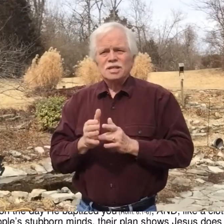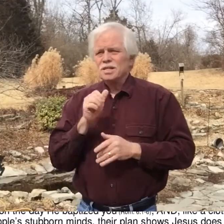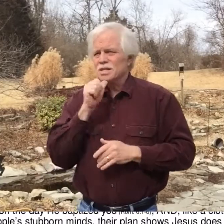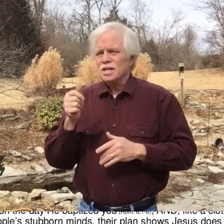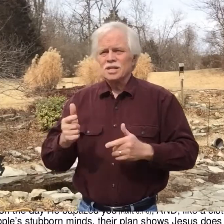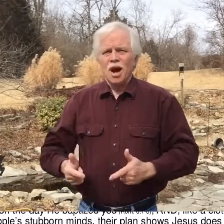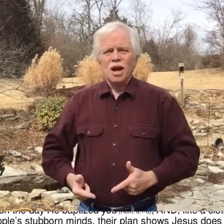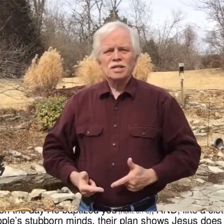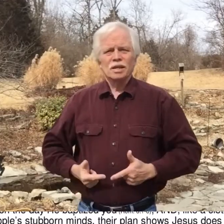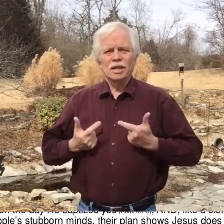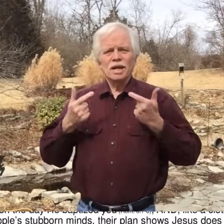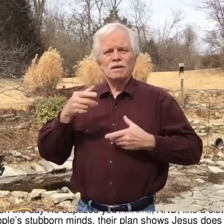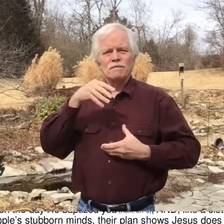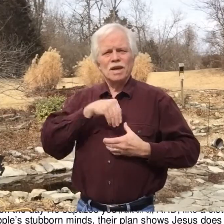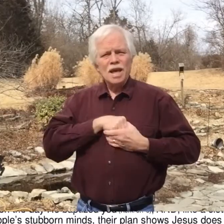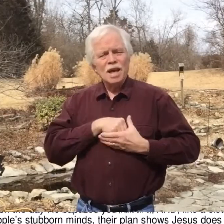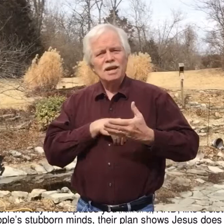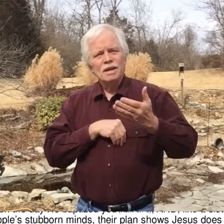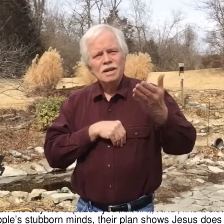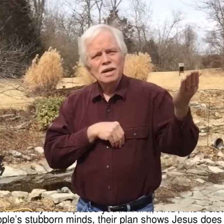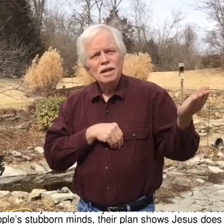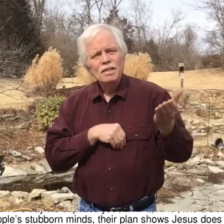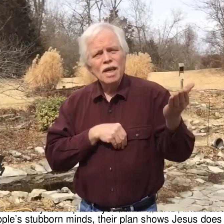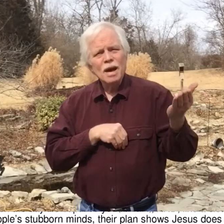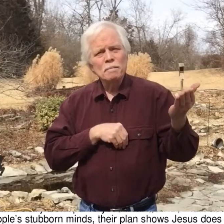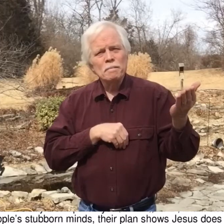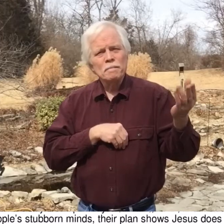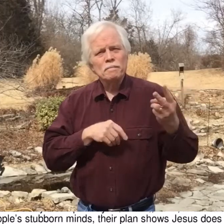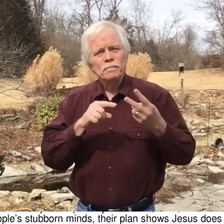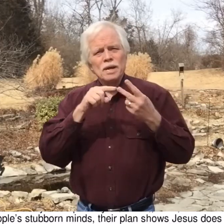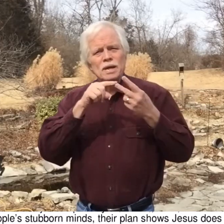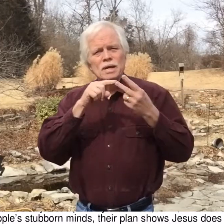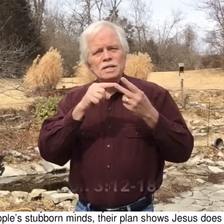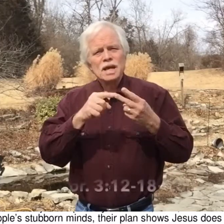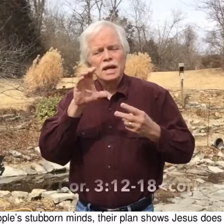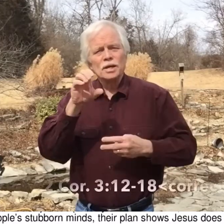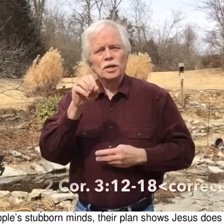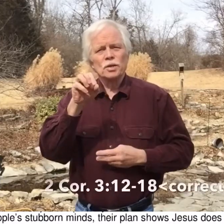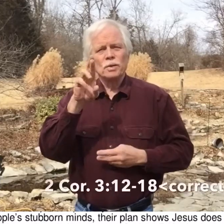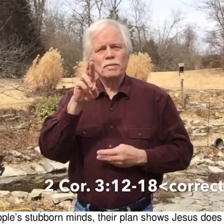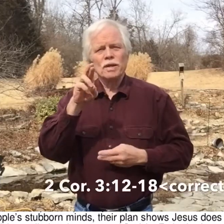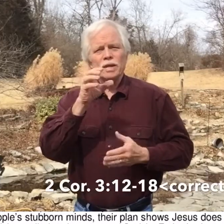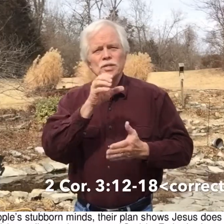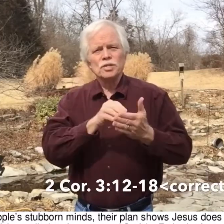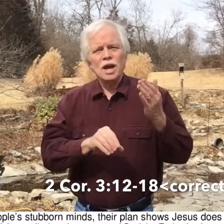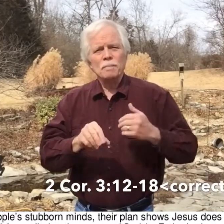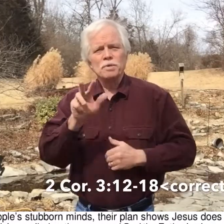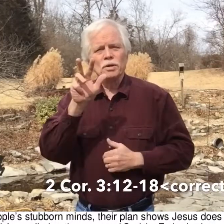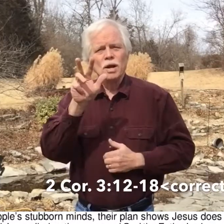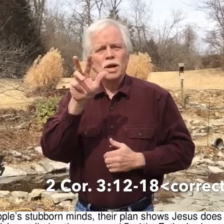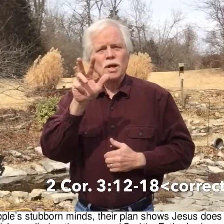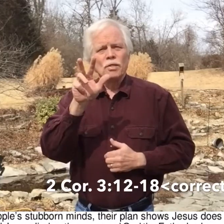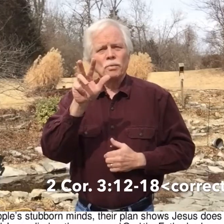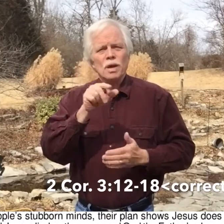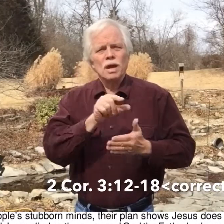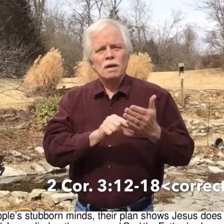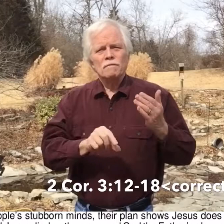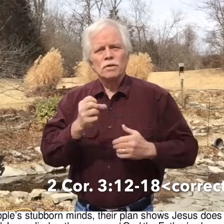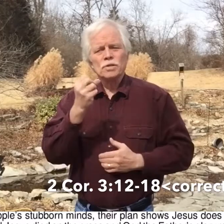does not live in them. 2 Corinthians chapter 3 verses